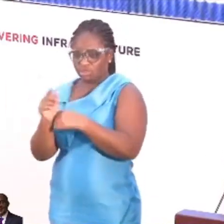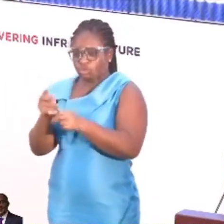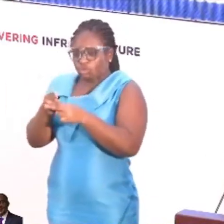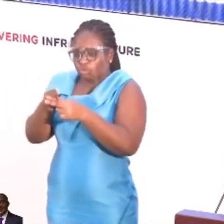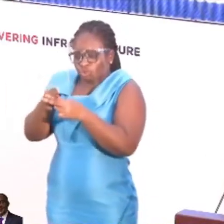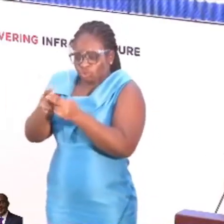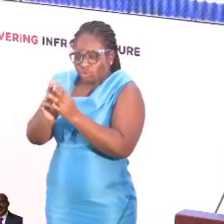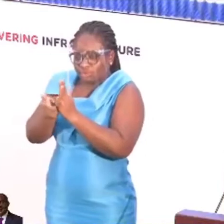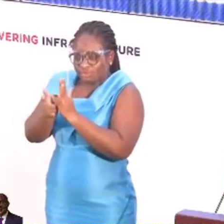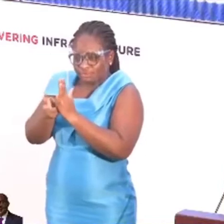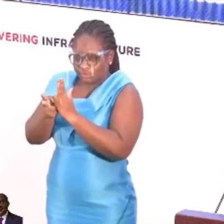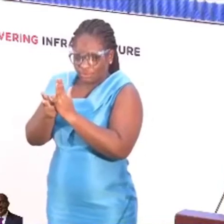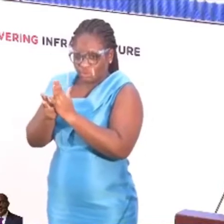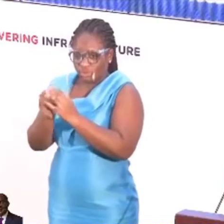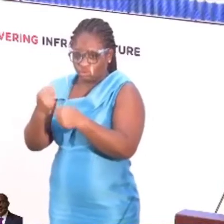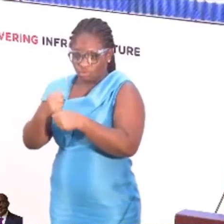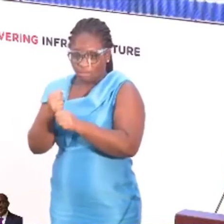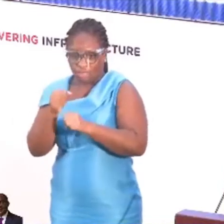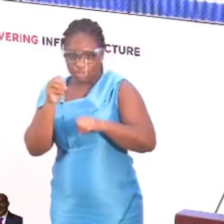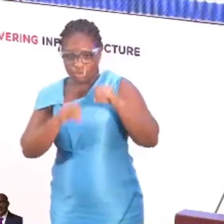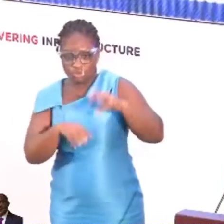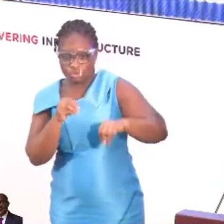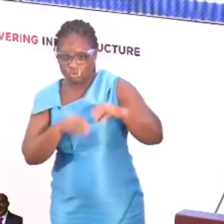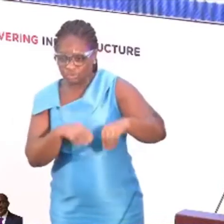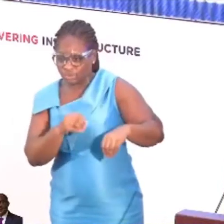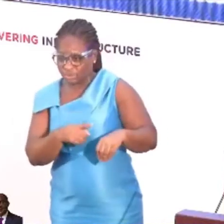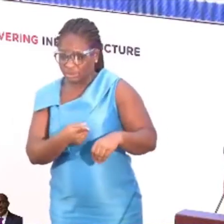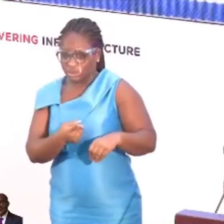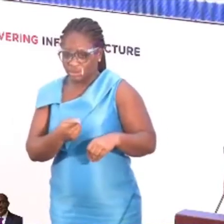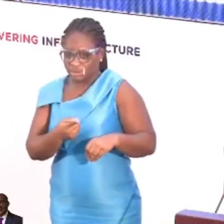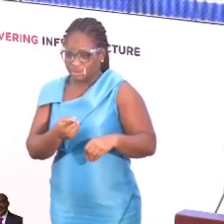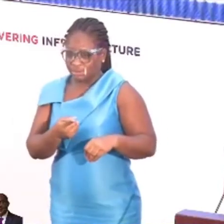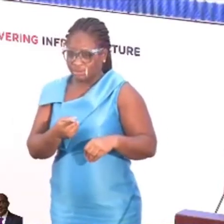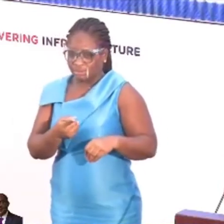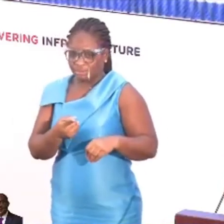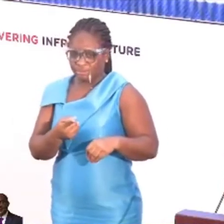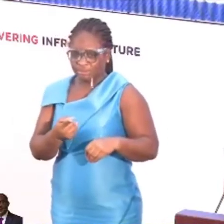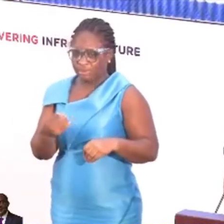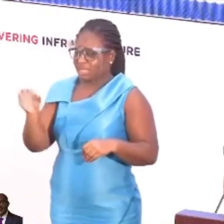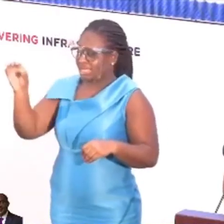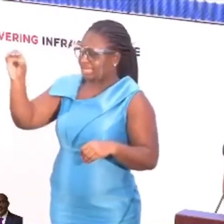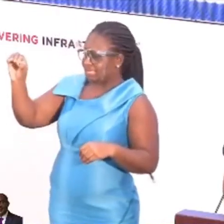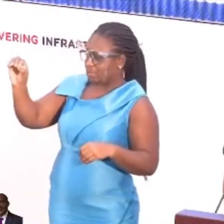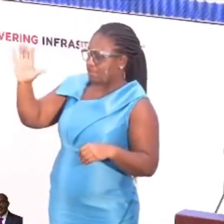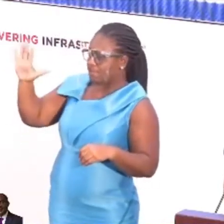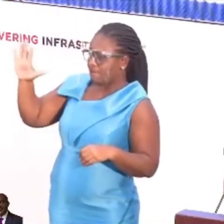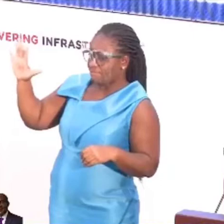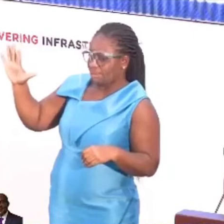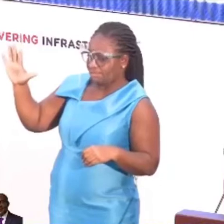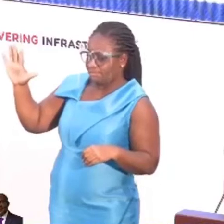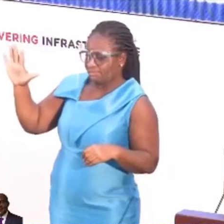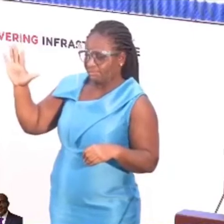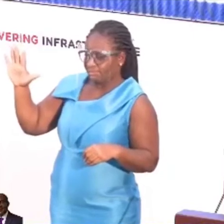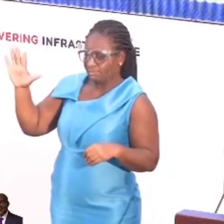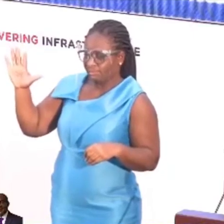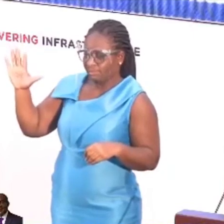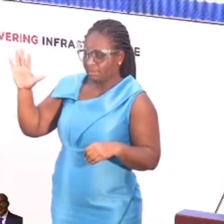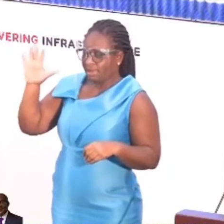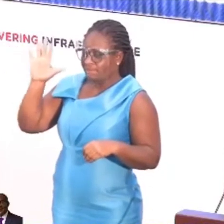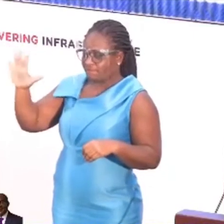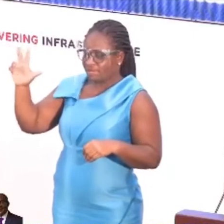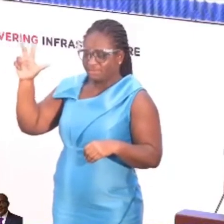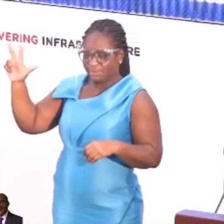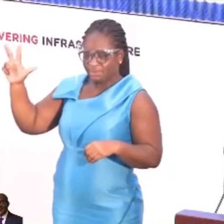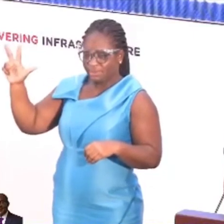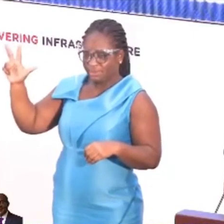video to make that comment or to make that inquiry is 055